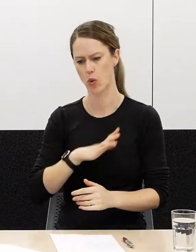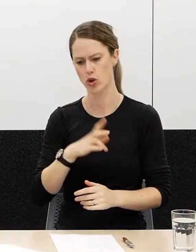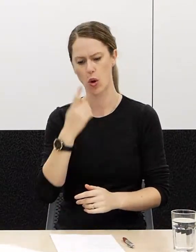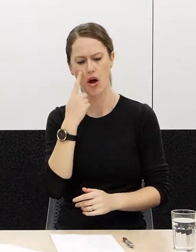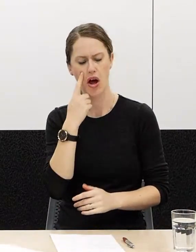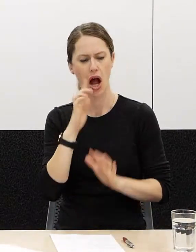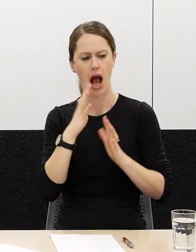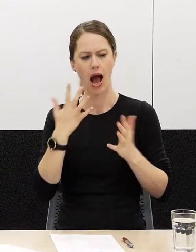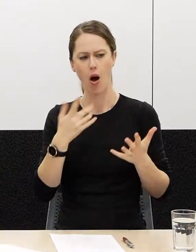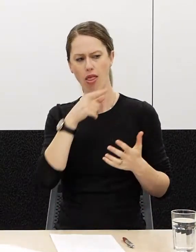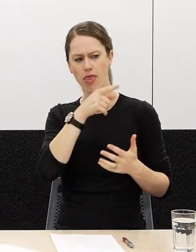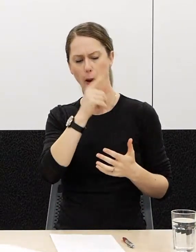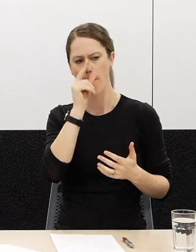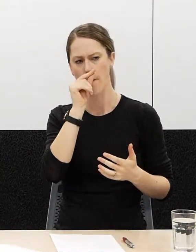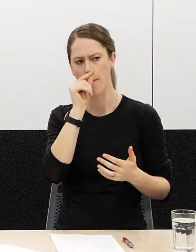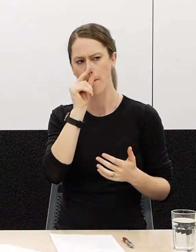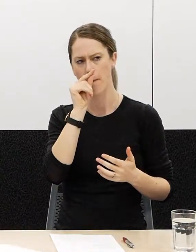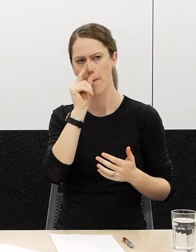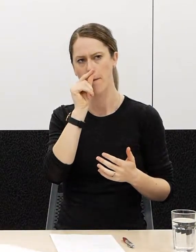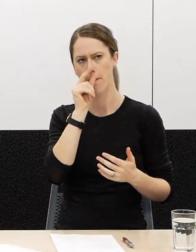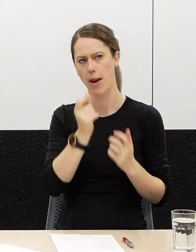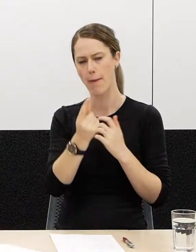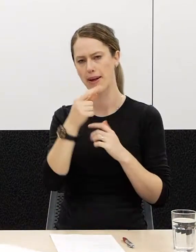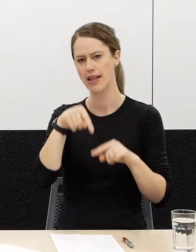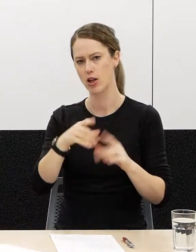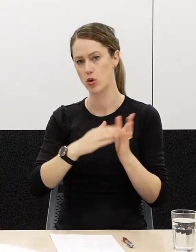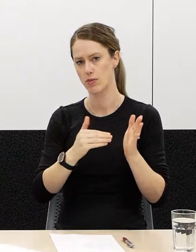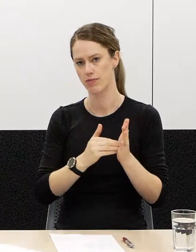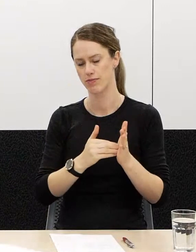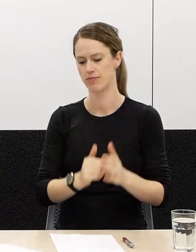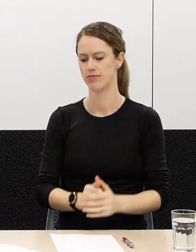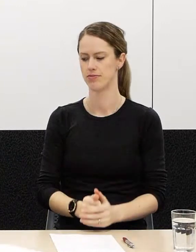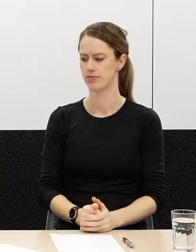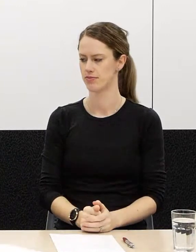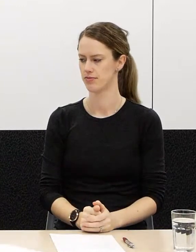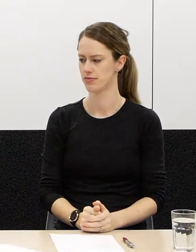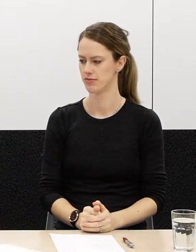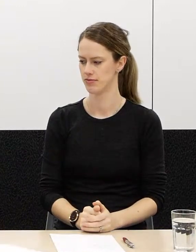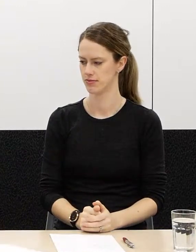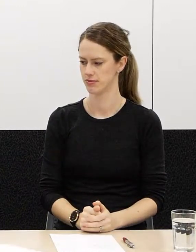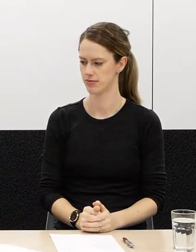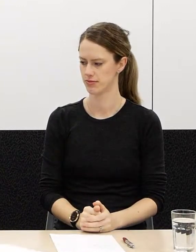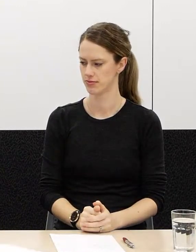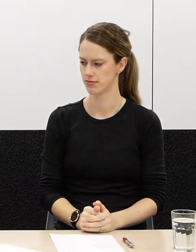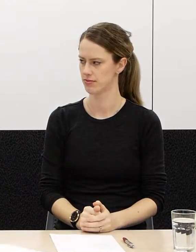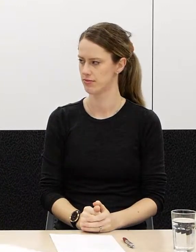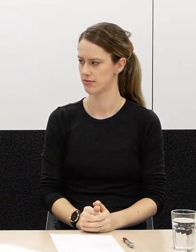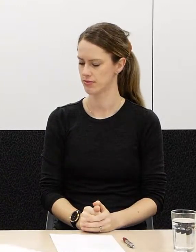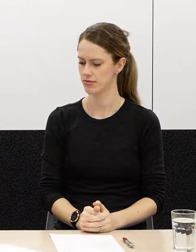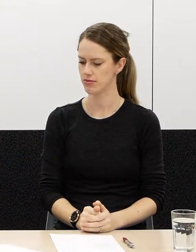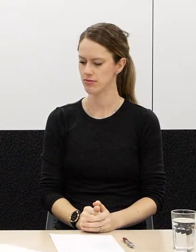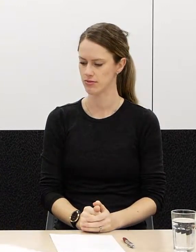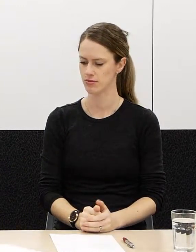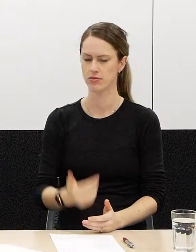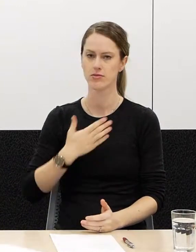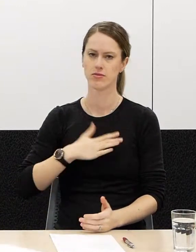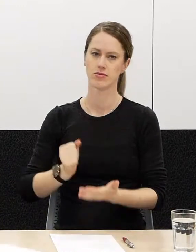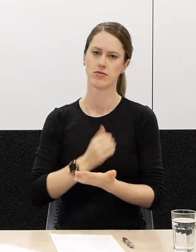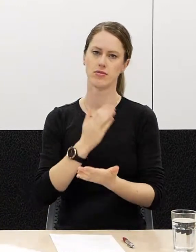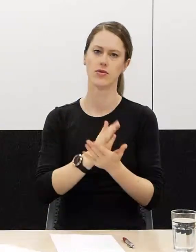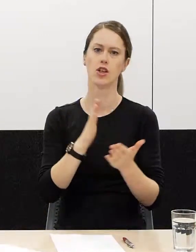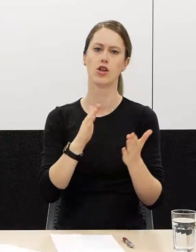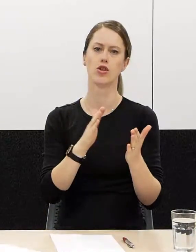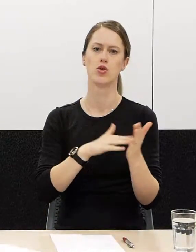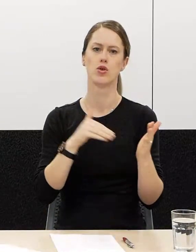at how that might be able to happen here in the New Zealand climate. We want to ensure New Zealanders receive